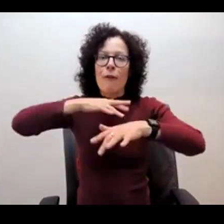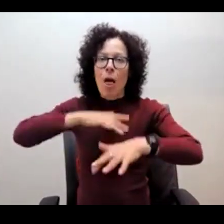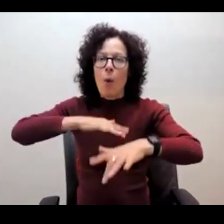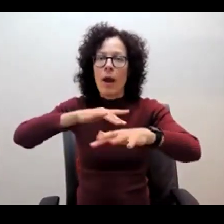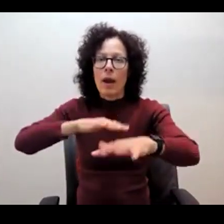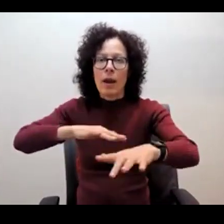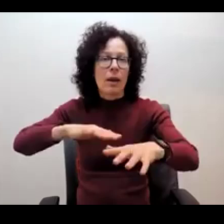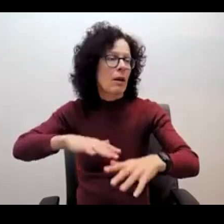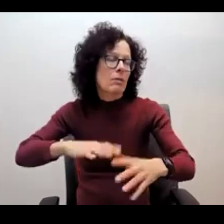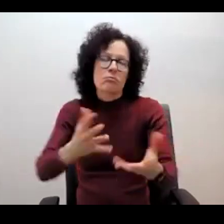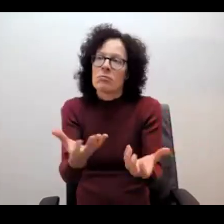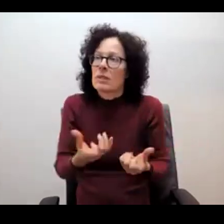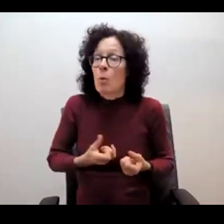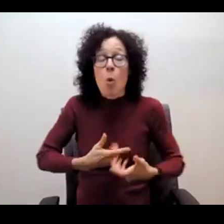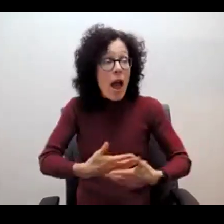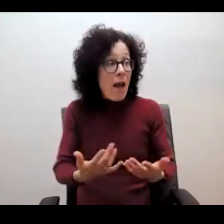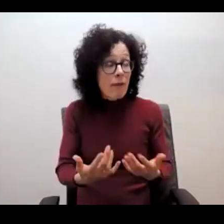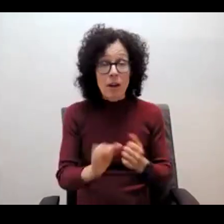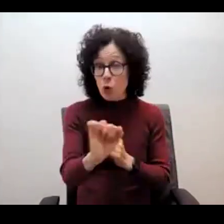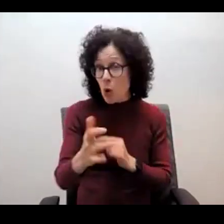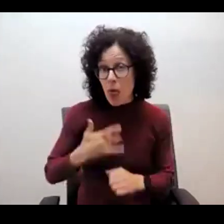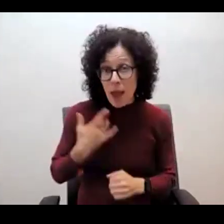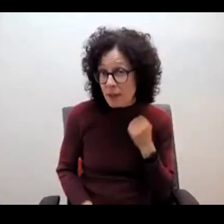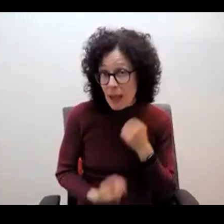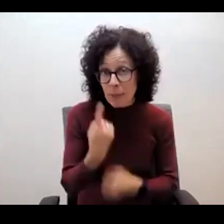whatever is happening in your life.